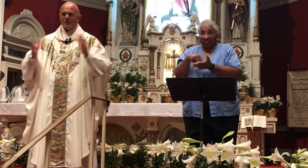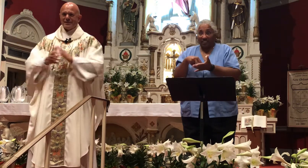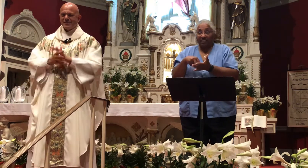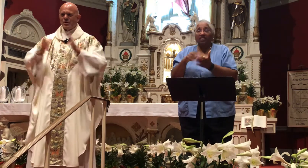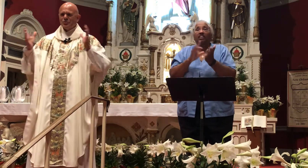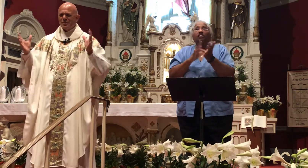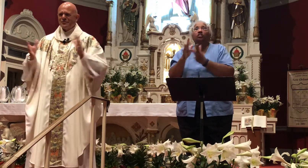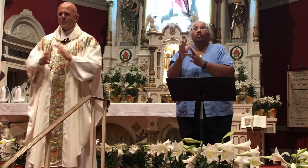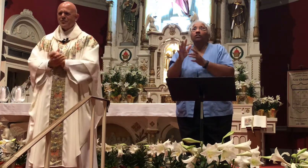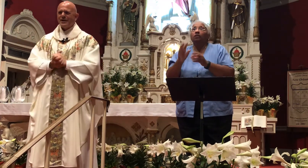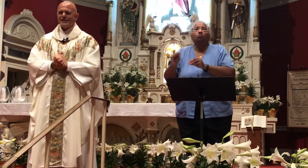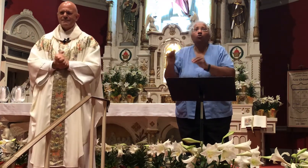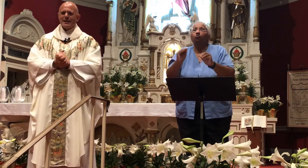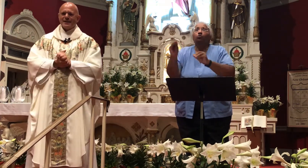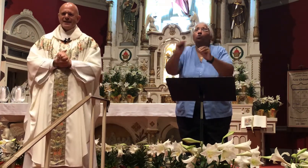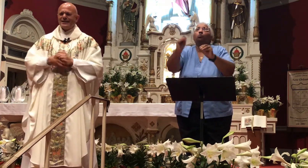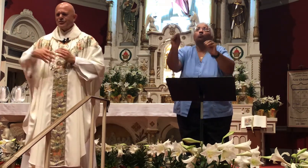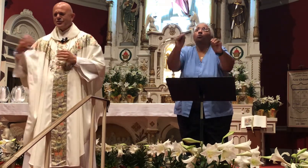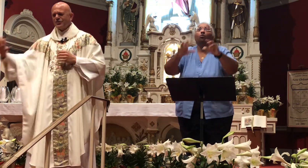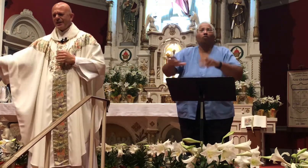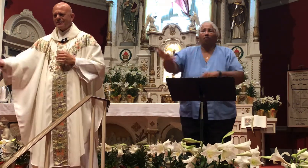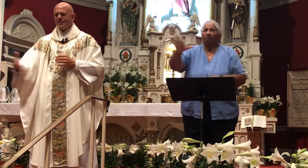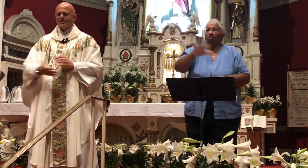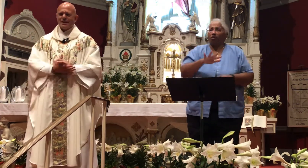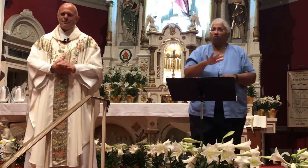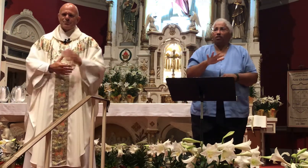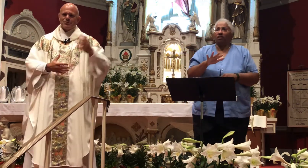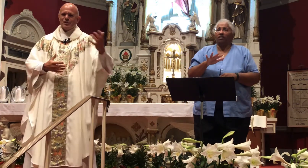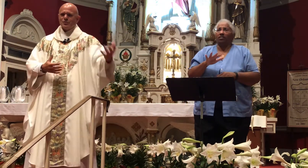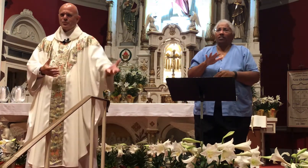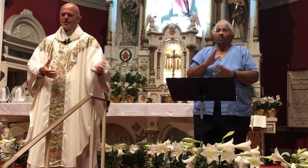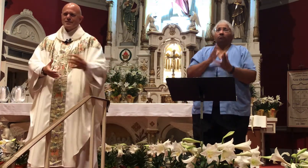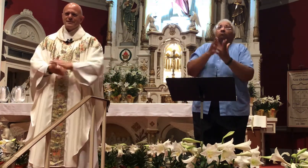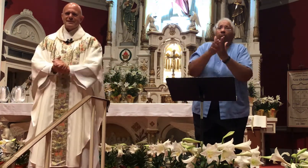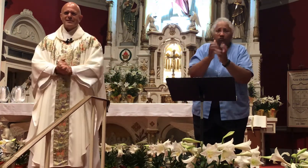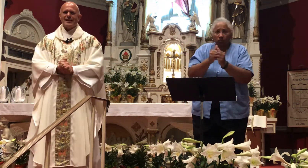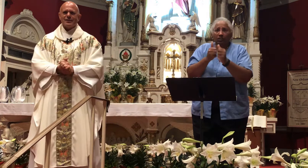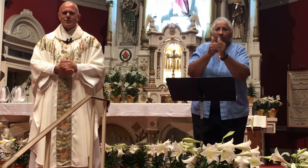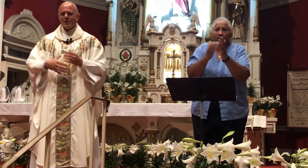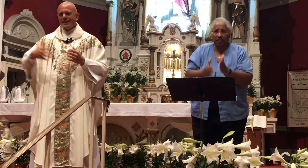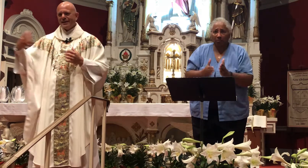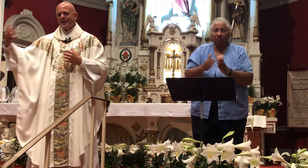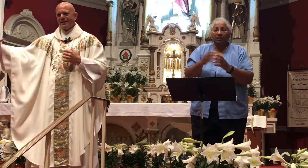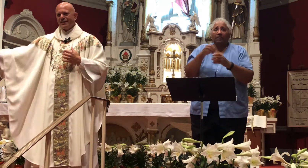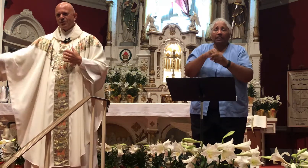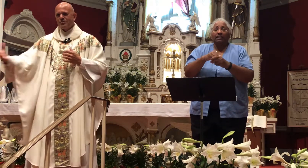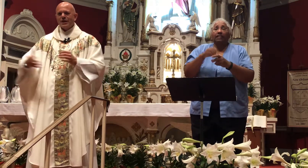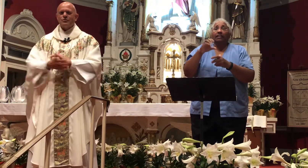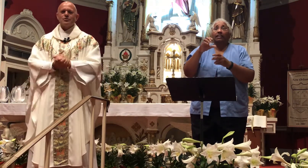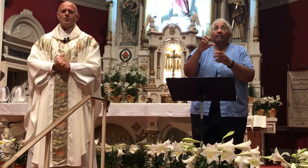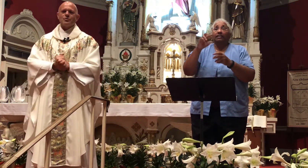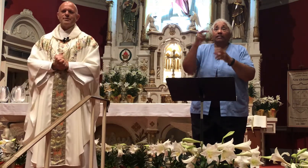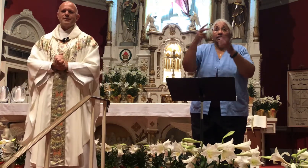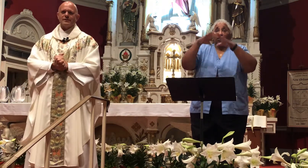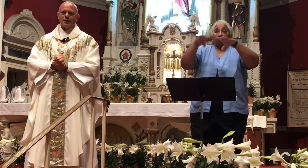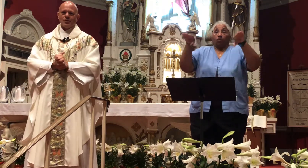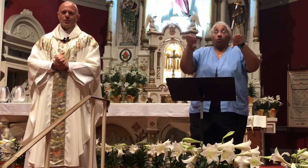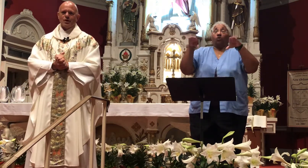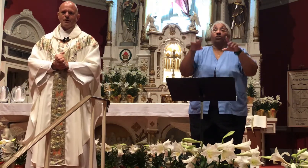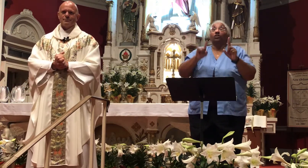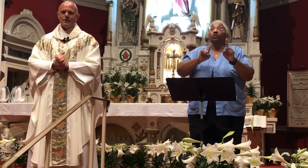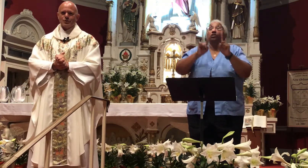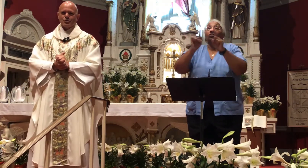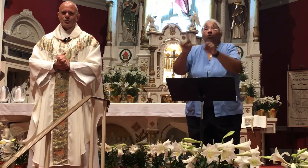over the place. He goes everywhere. He intersects the disciples. He's with them at the cenacle. He goes out to the women